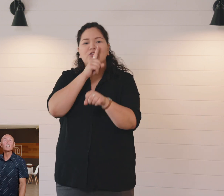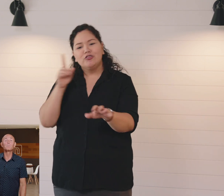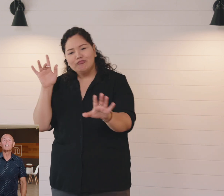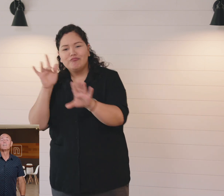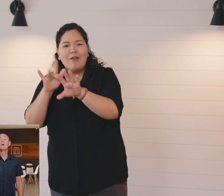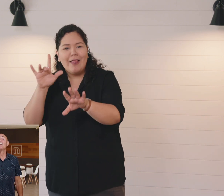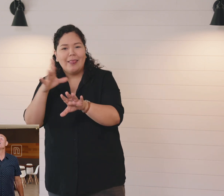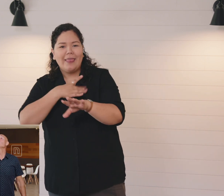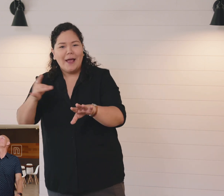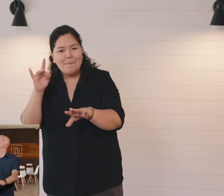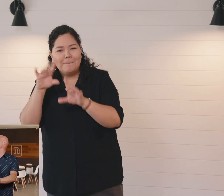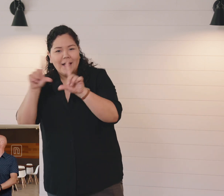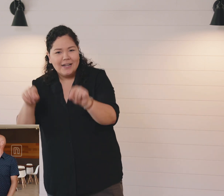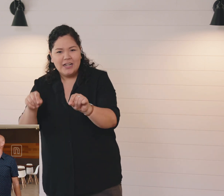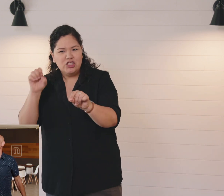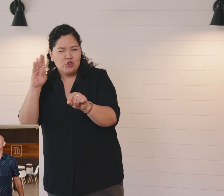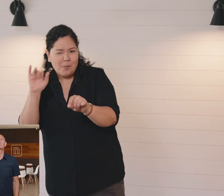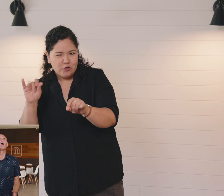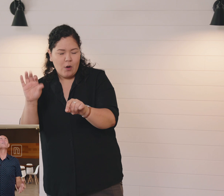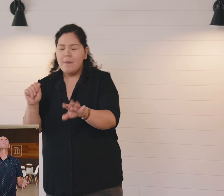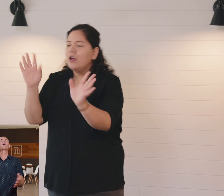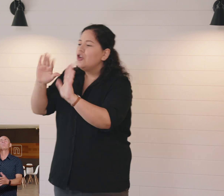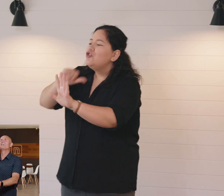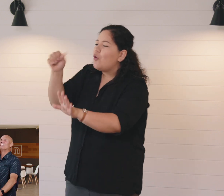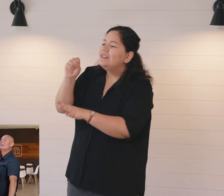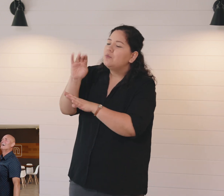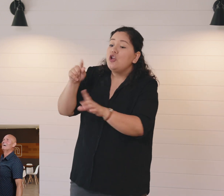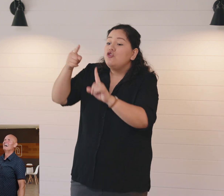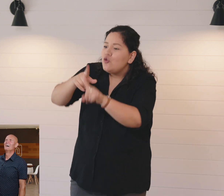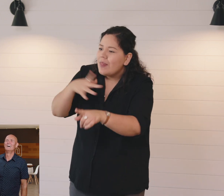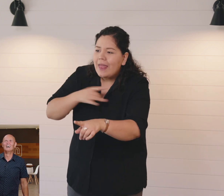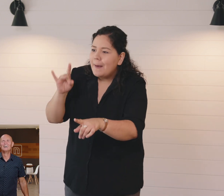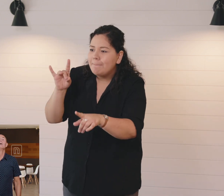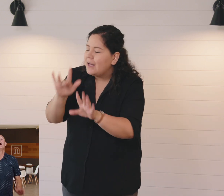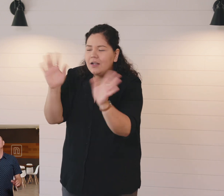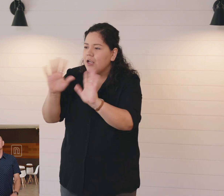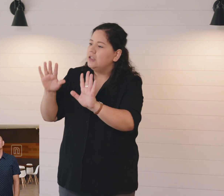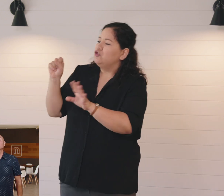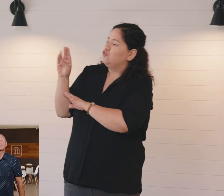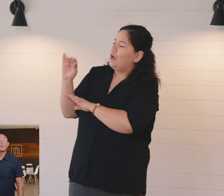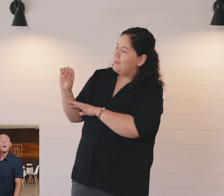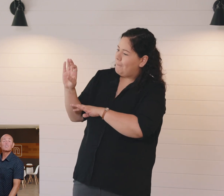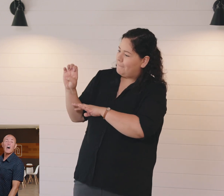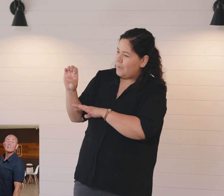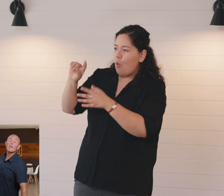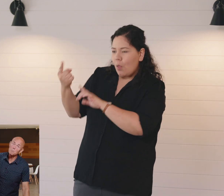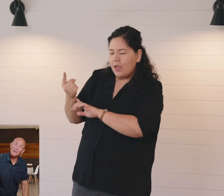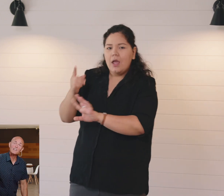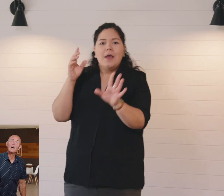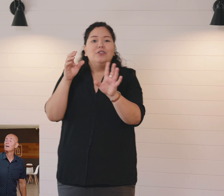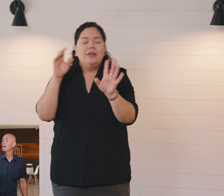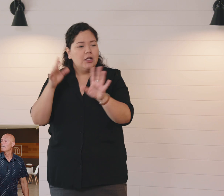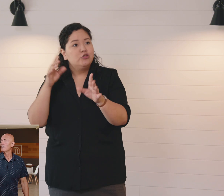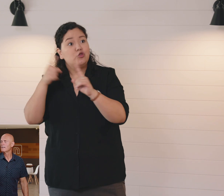that like button, and it will be... Don't subscribe. Subscribe to that just button. Just subscribe. And make sure you subscribe to that like